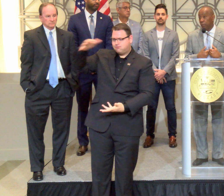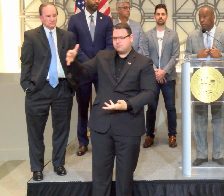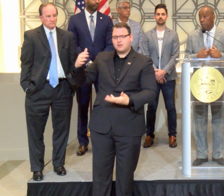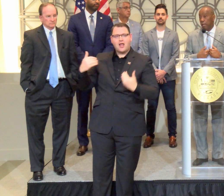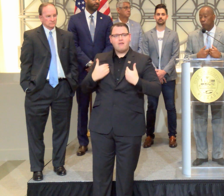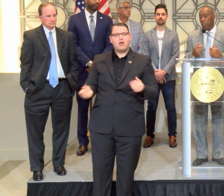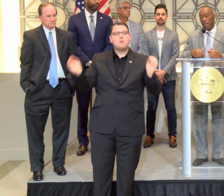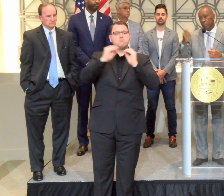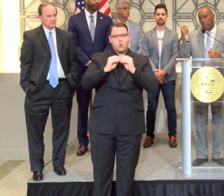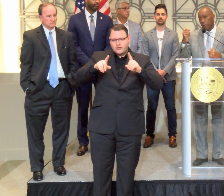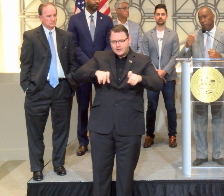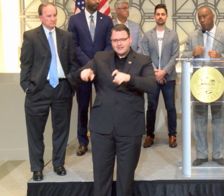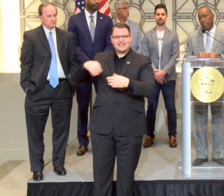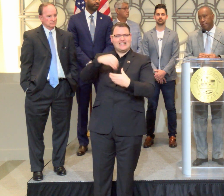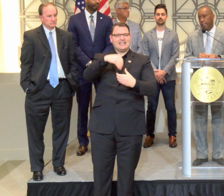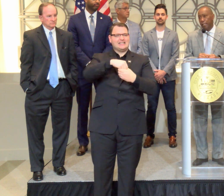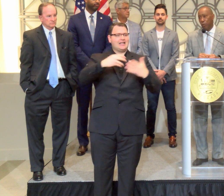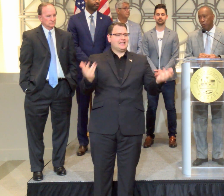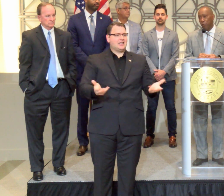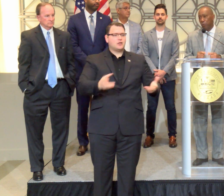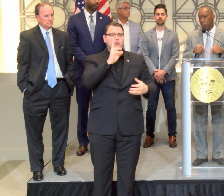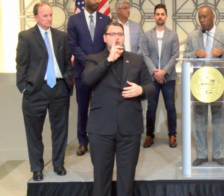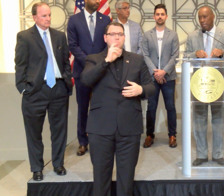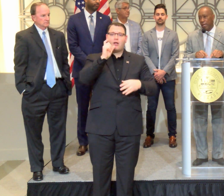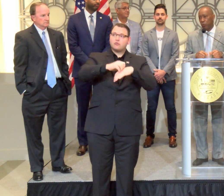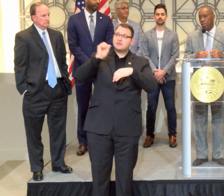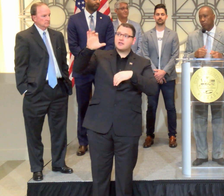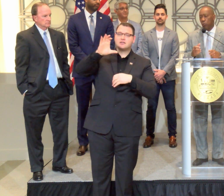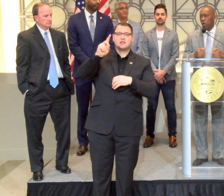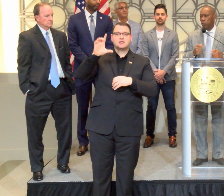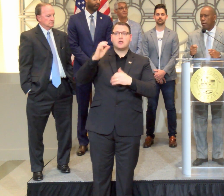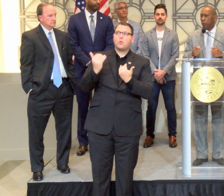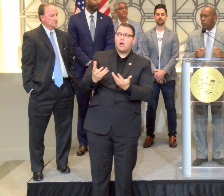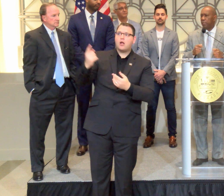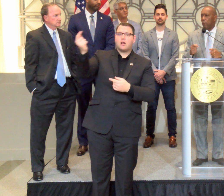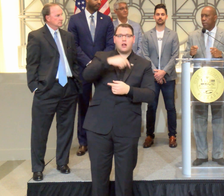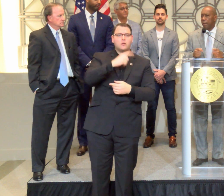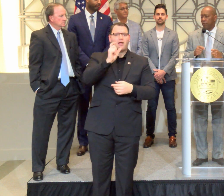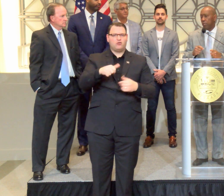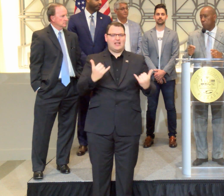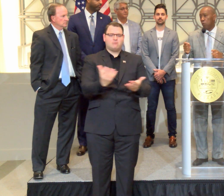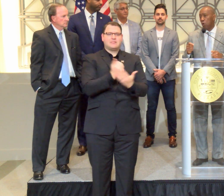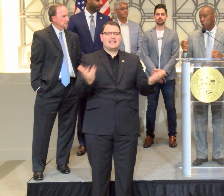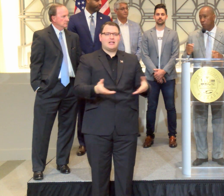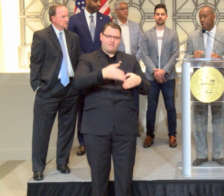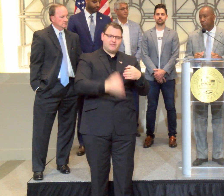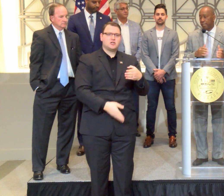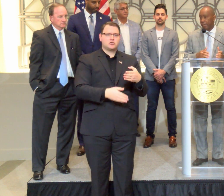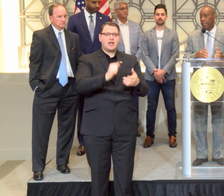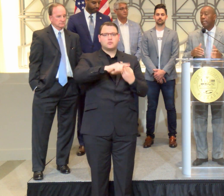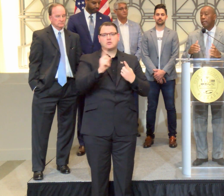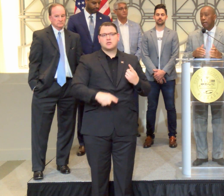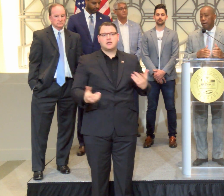in-house, and we don't have to send them up to the CDC any longer. We can do it in-house. So we're all trying to increase our capacity on both